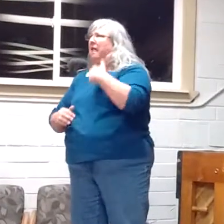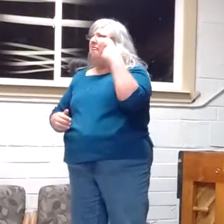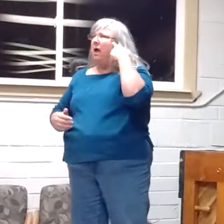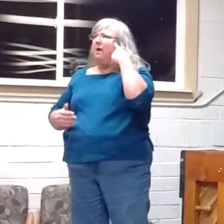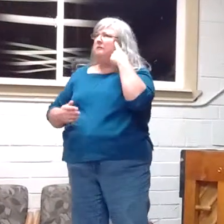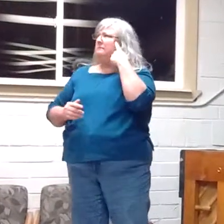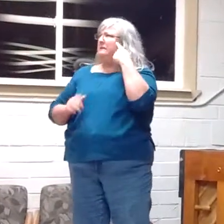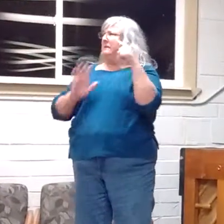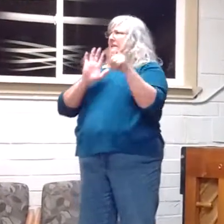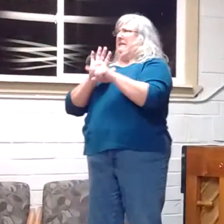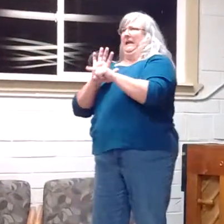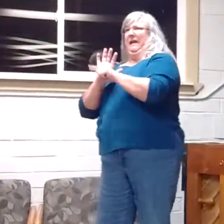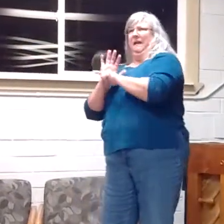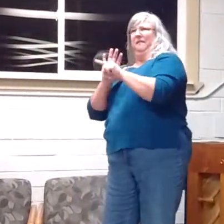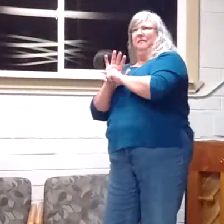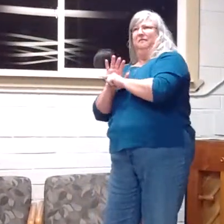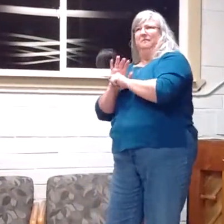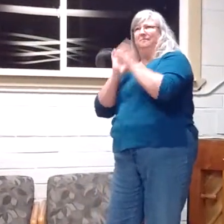gonna happen to me.